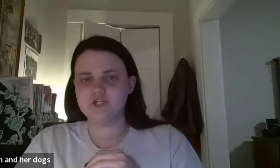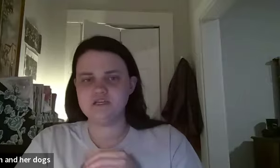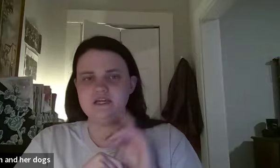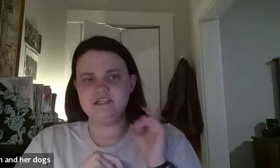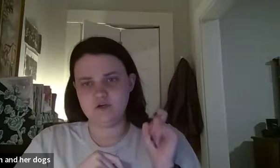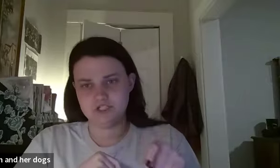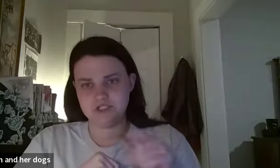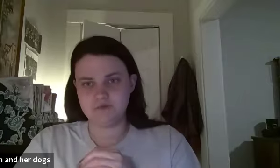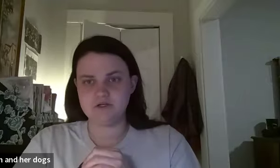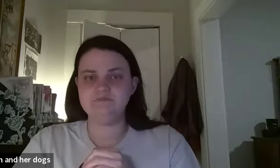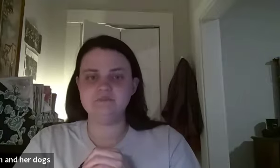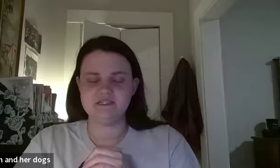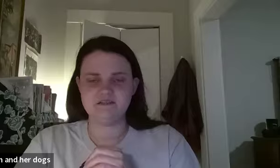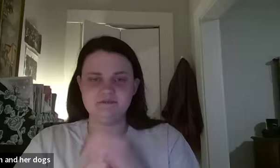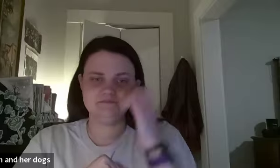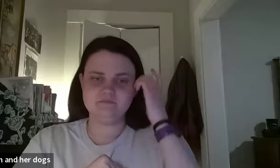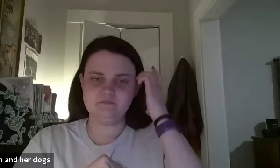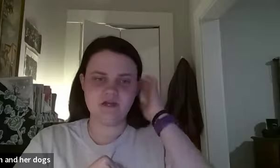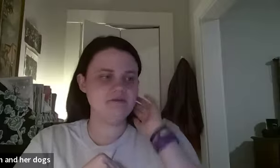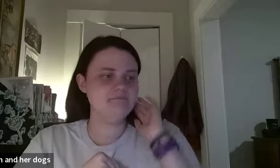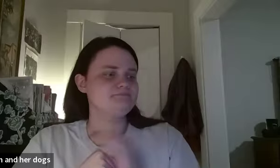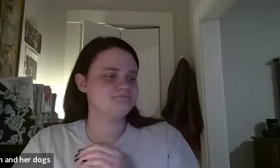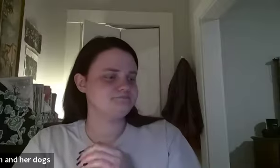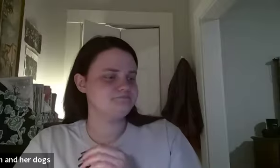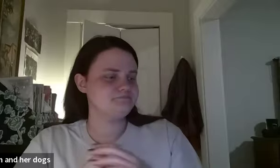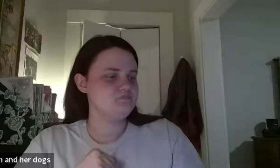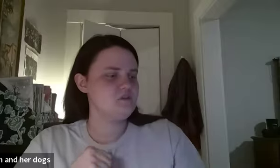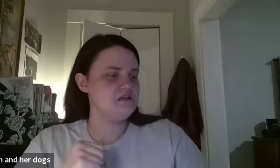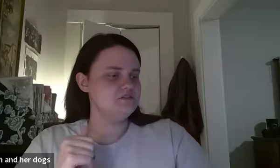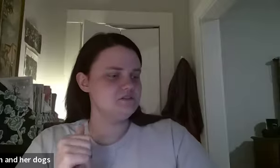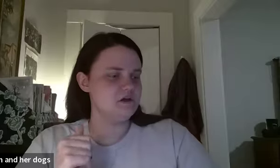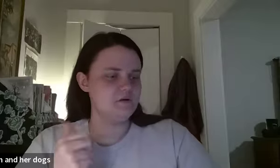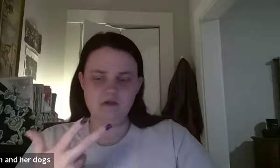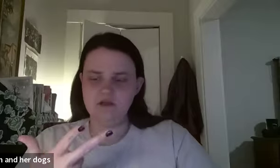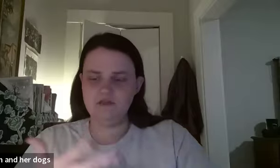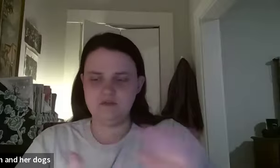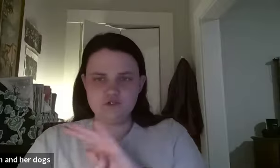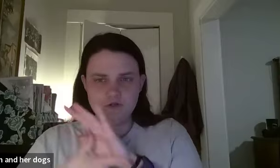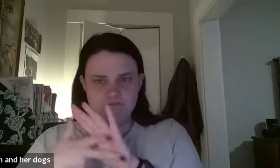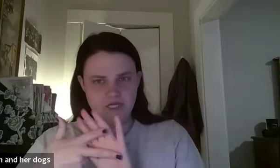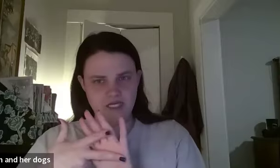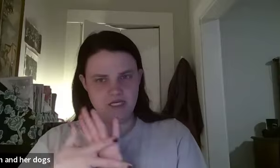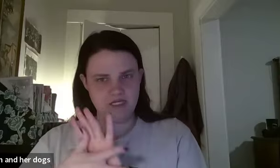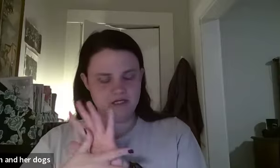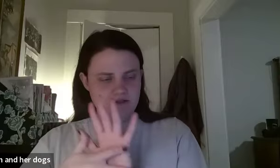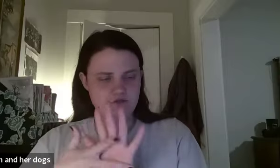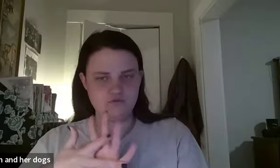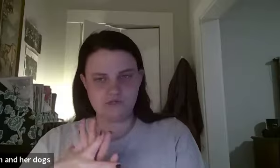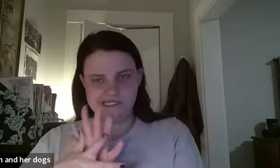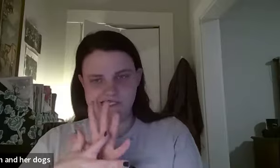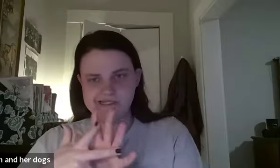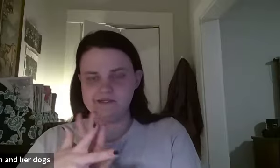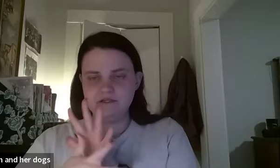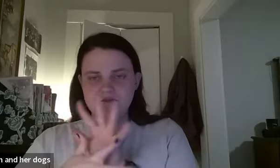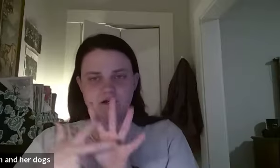Shows that it is a question mark, basically. Okay? So those are our main three that I